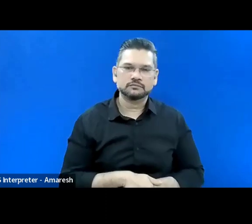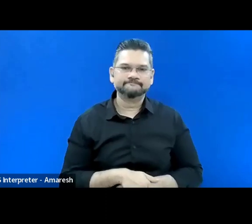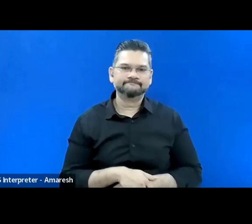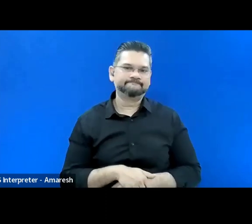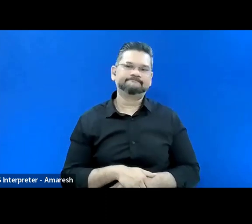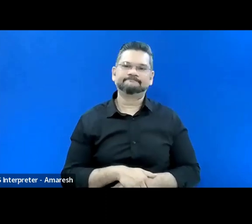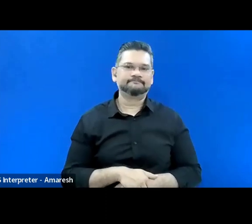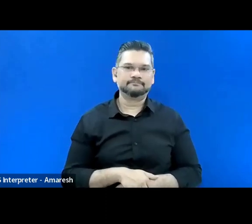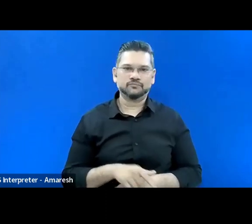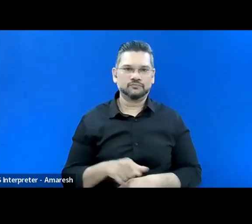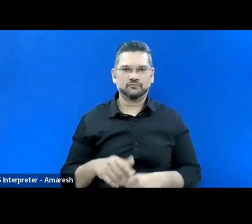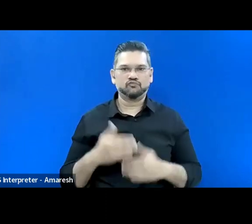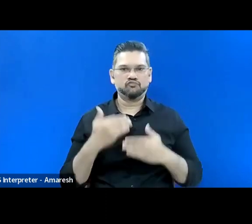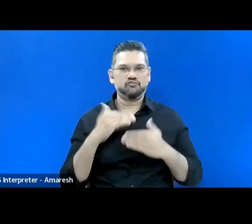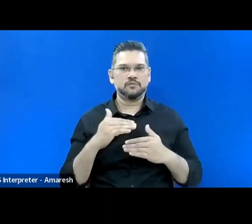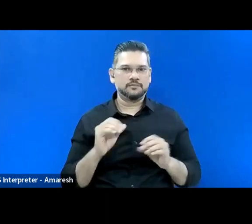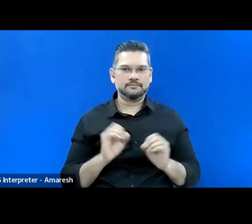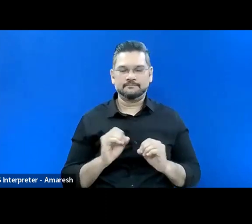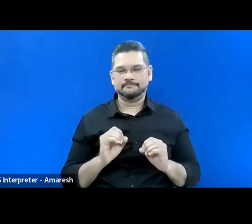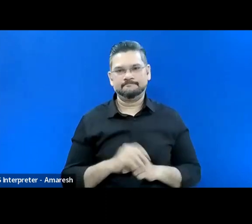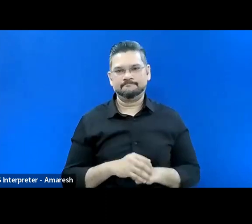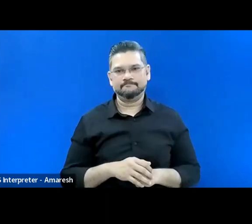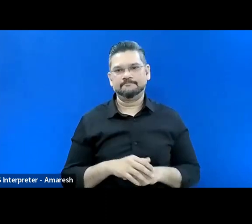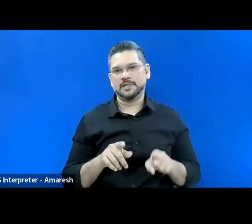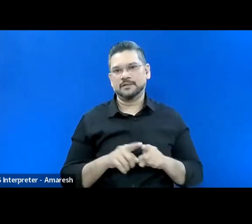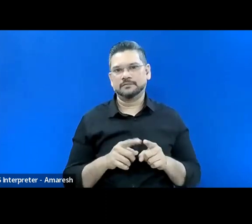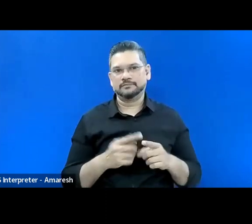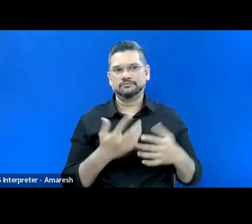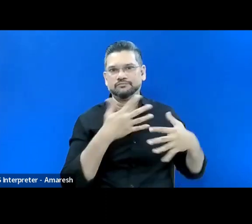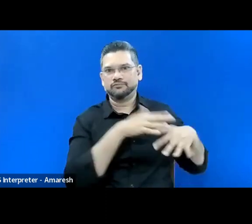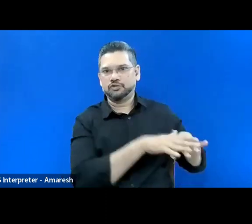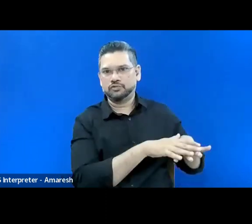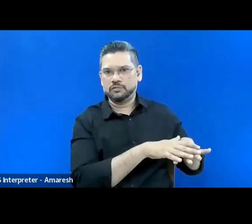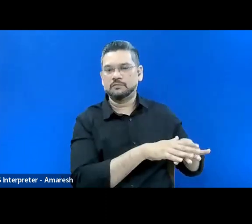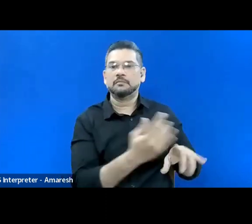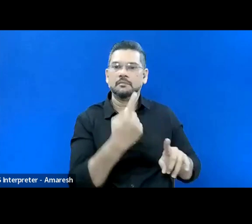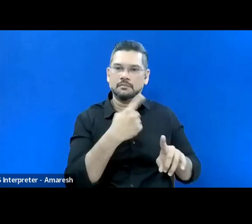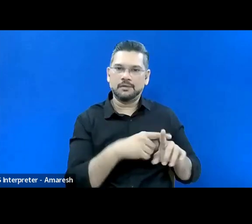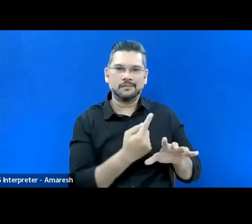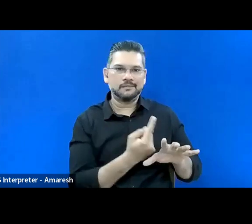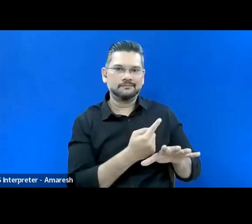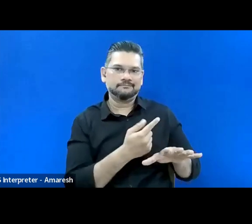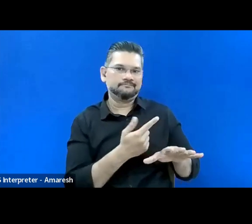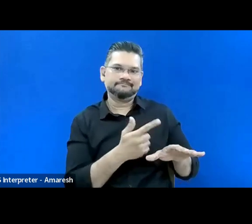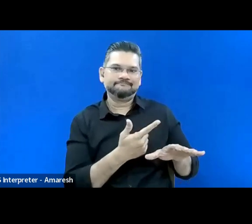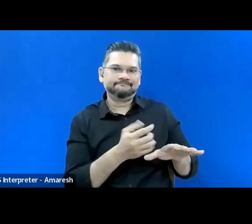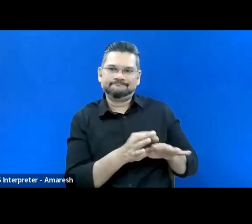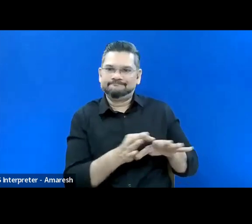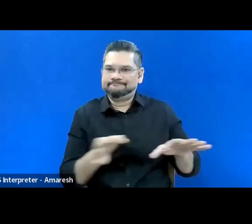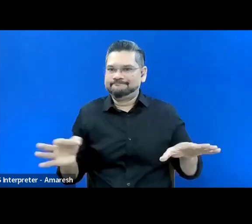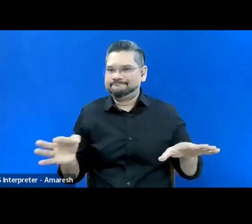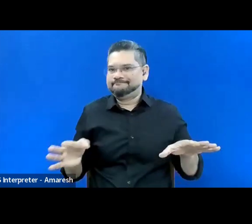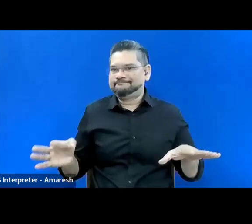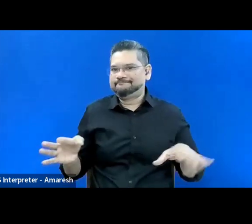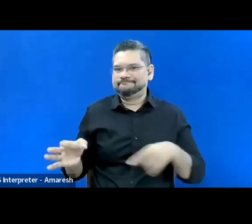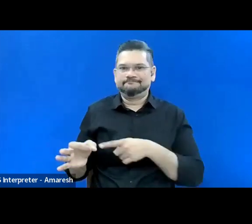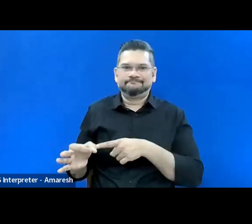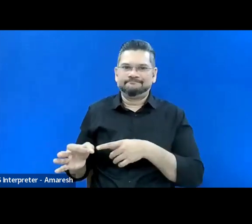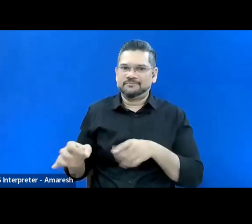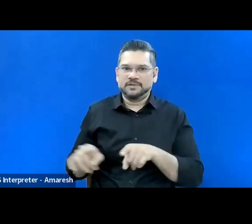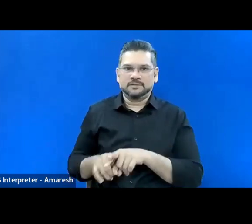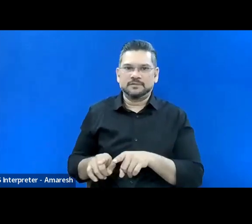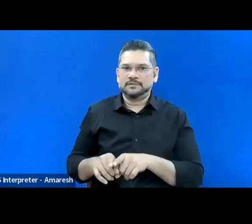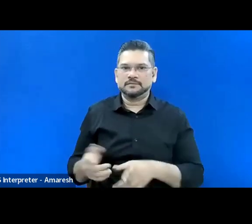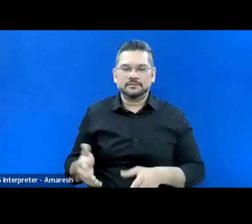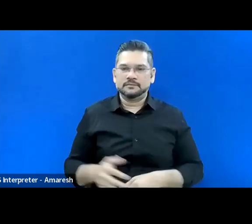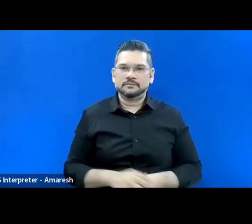to the mainstream, but in the margins mostly. Like, we often fall under